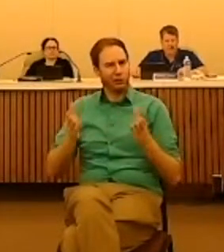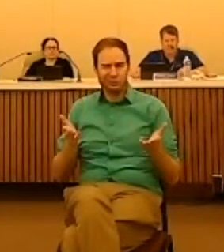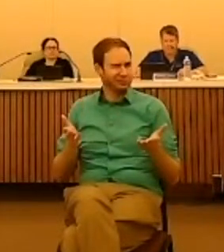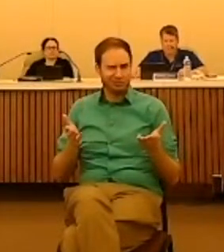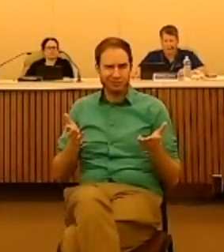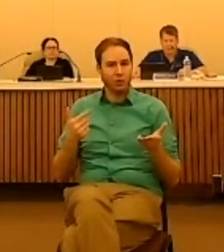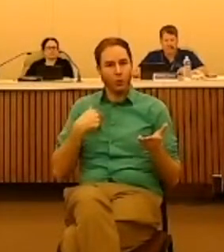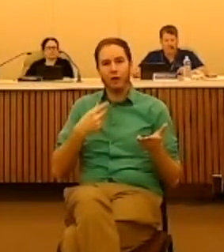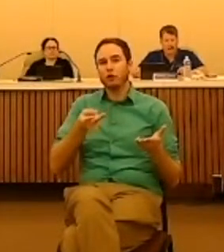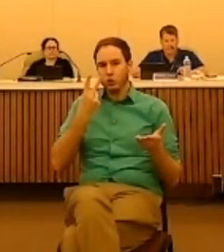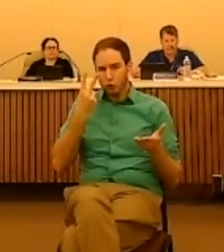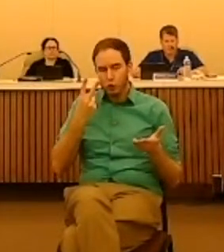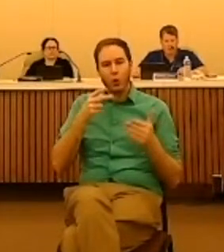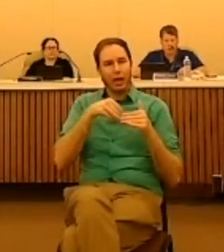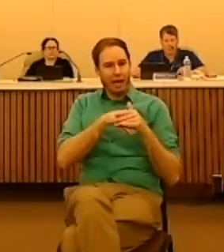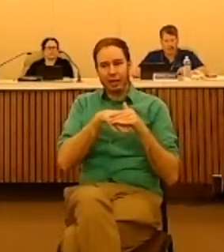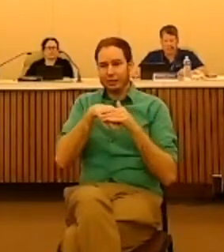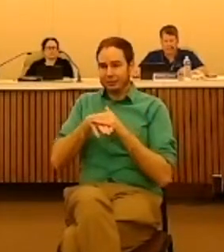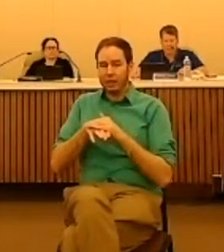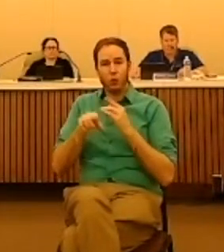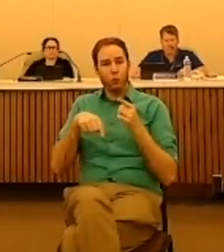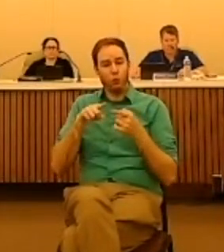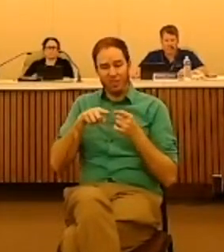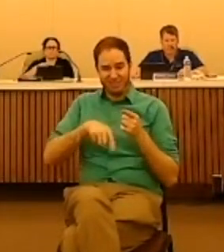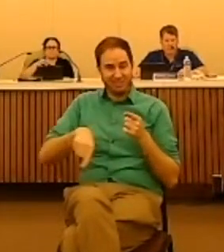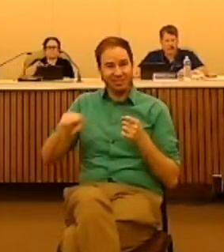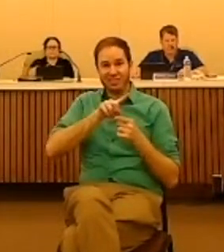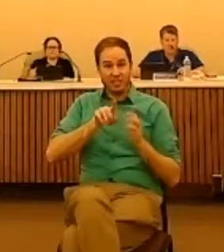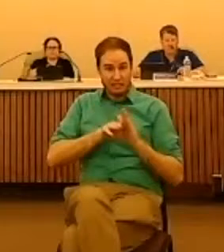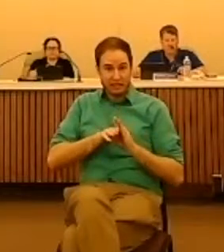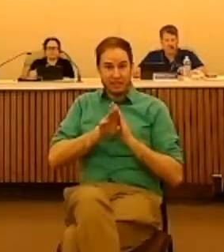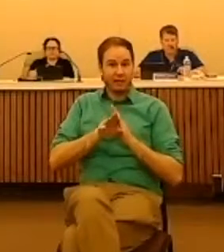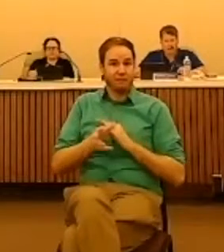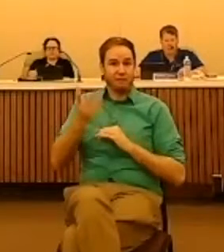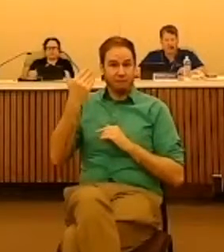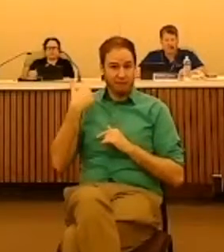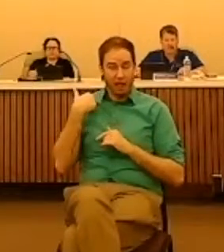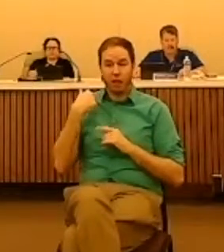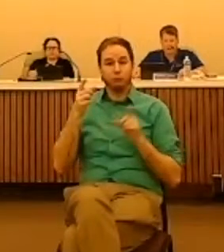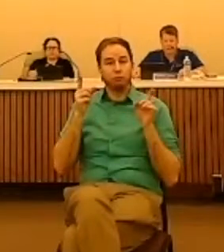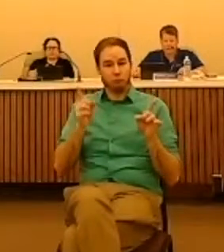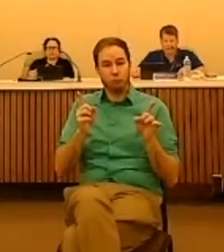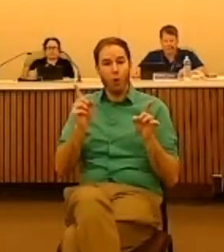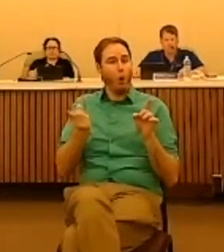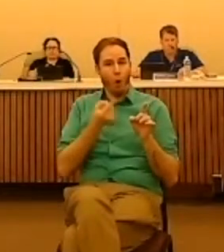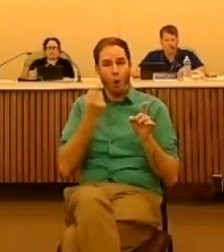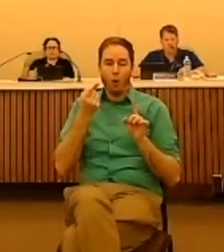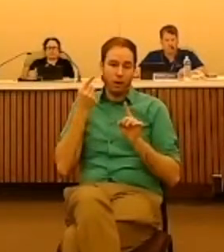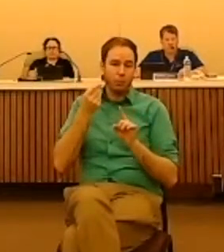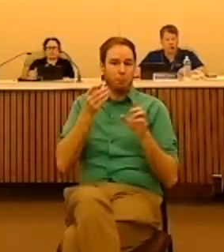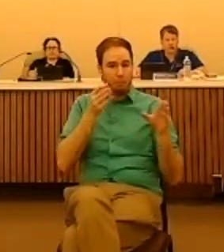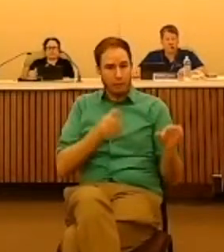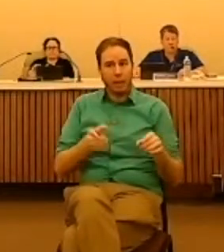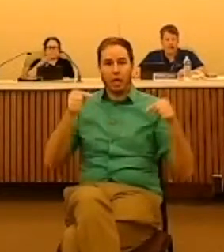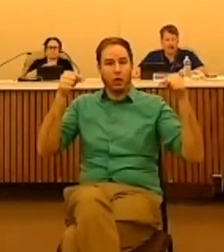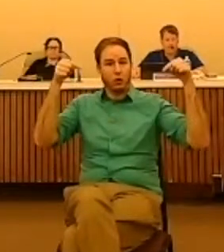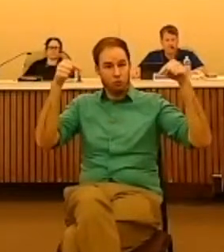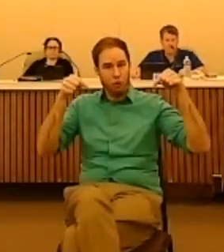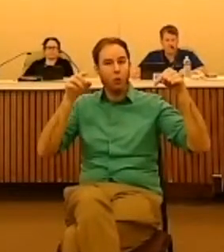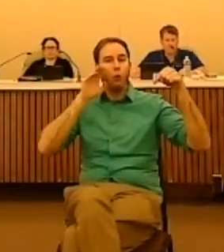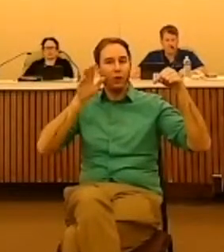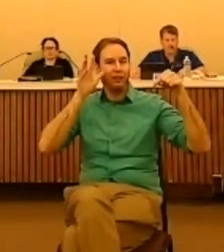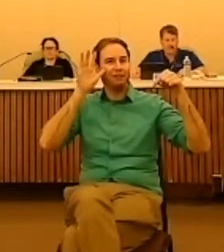legal access points that when this neighborhood was developed, it was always intended that those roads were going to